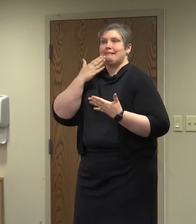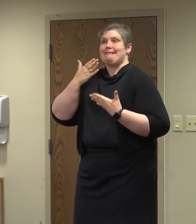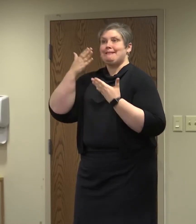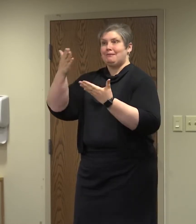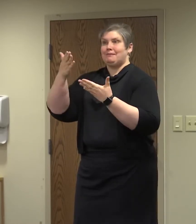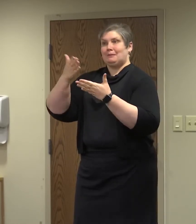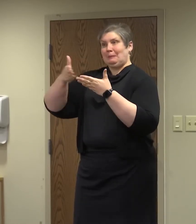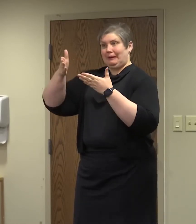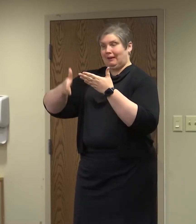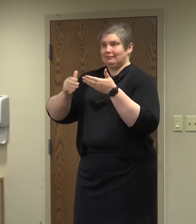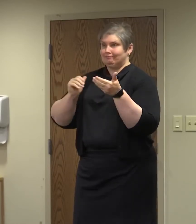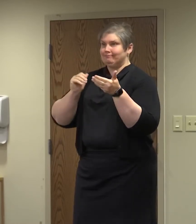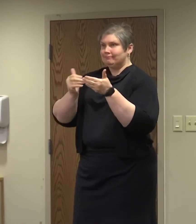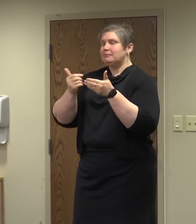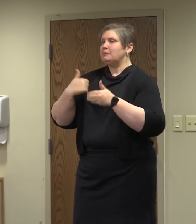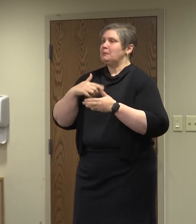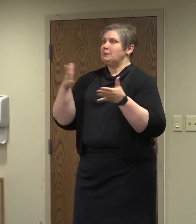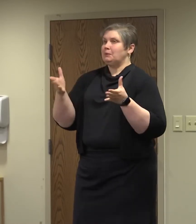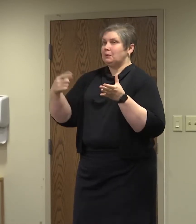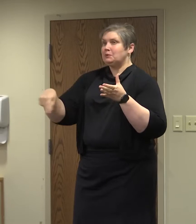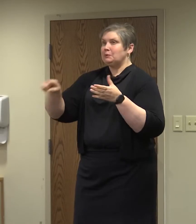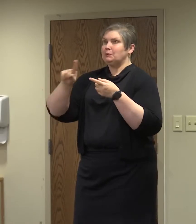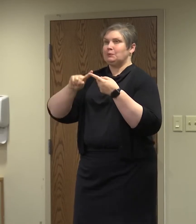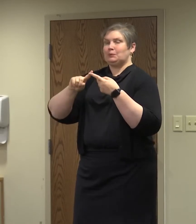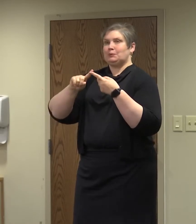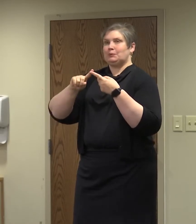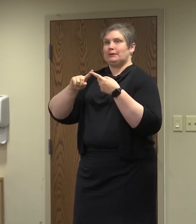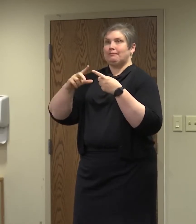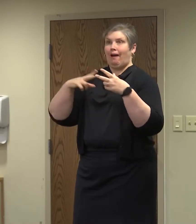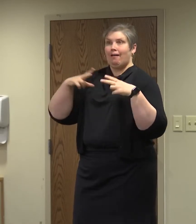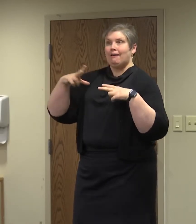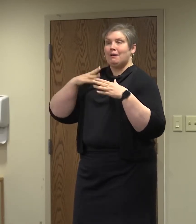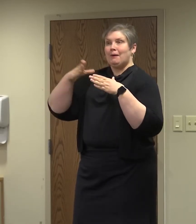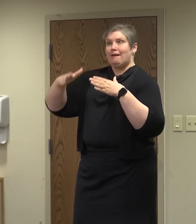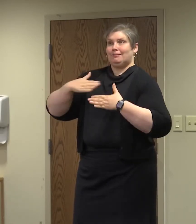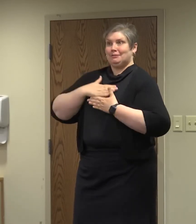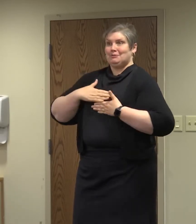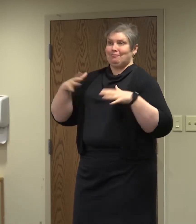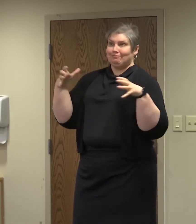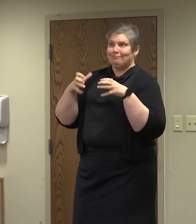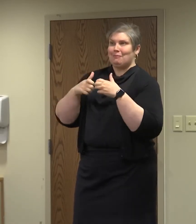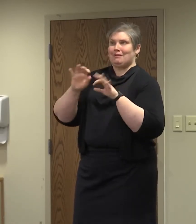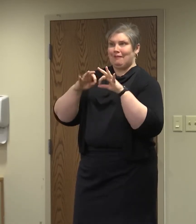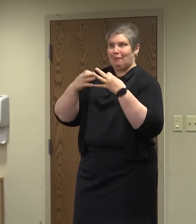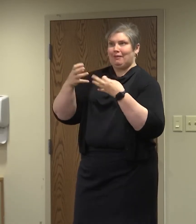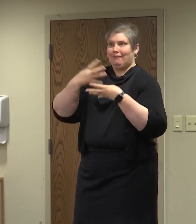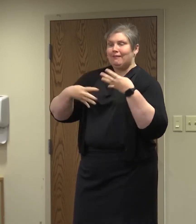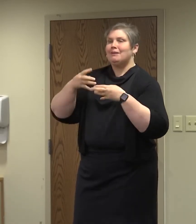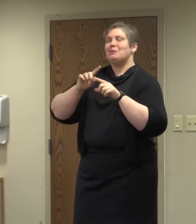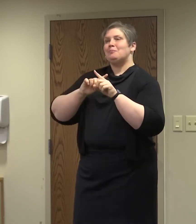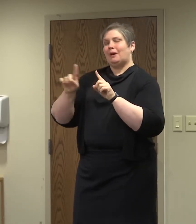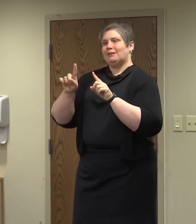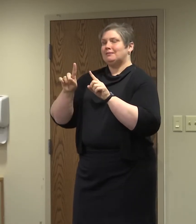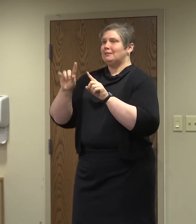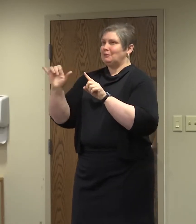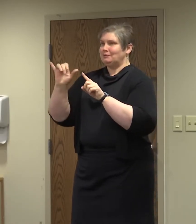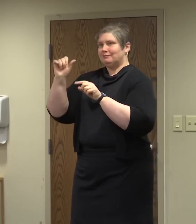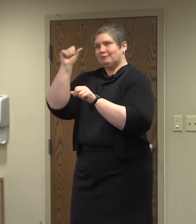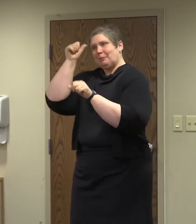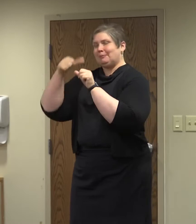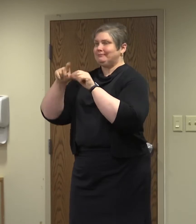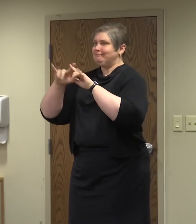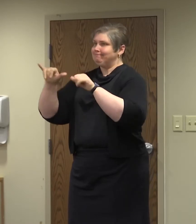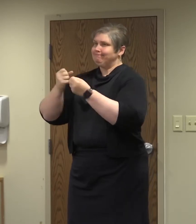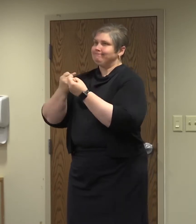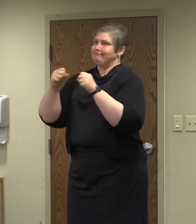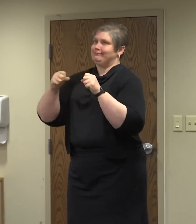enjoy this holiday weekend, but do it in such a way that is safe for them and their loved ones.